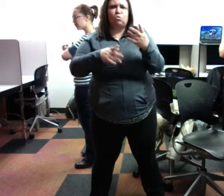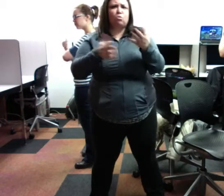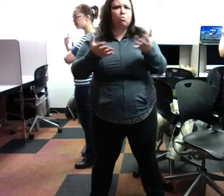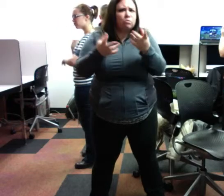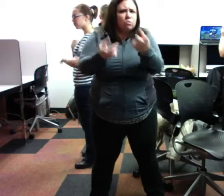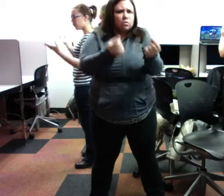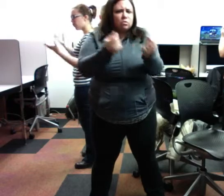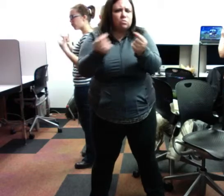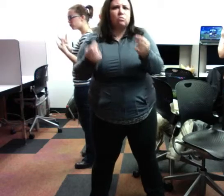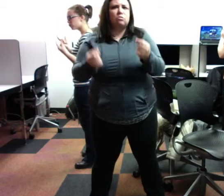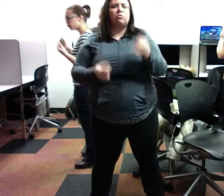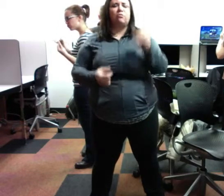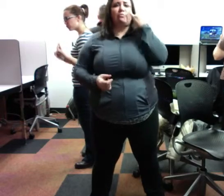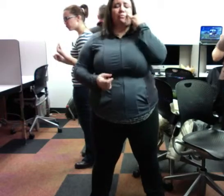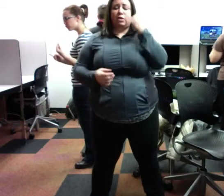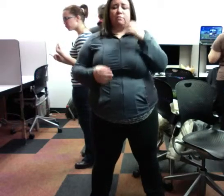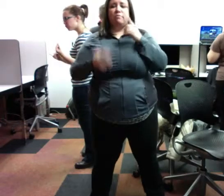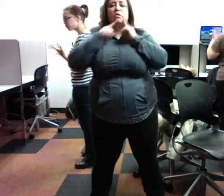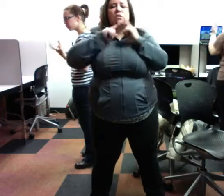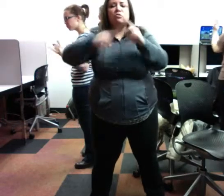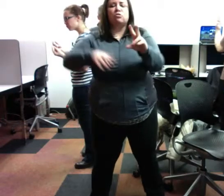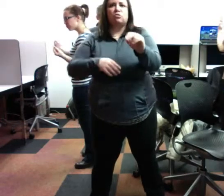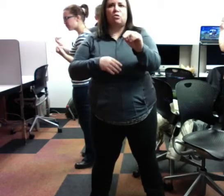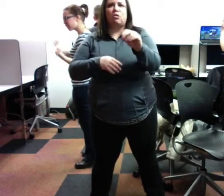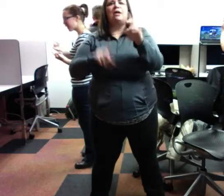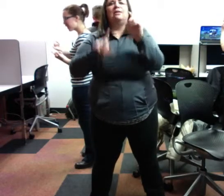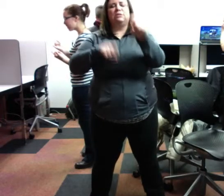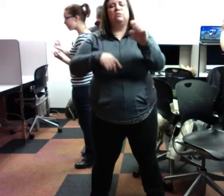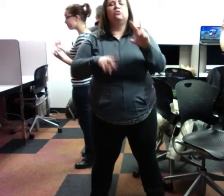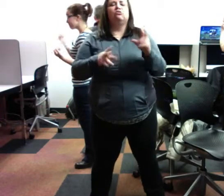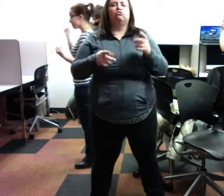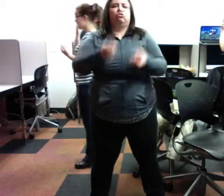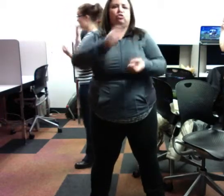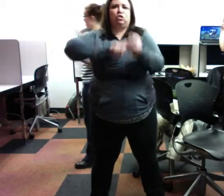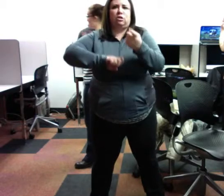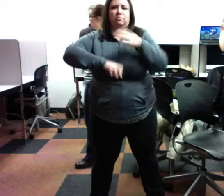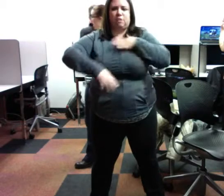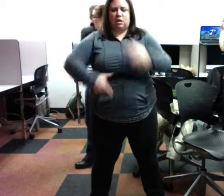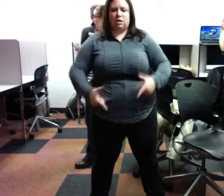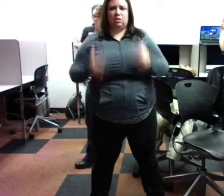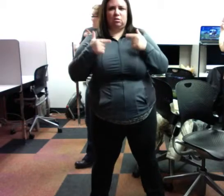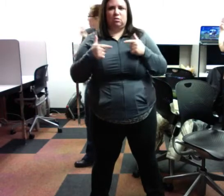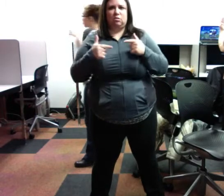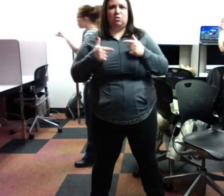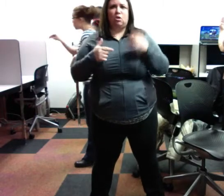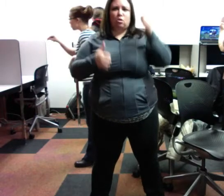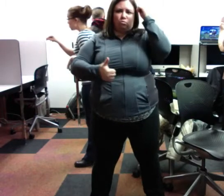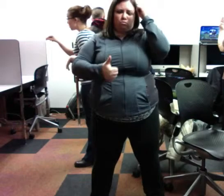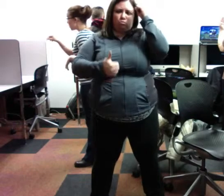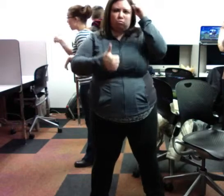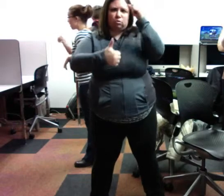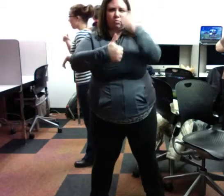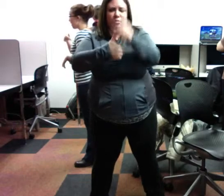days in a row, I know I need to change something. Remembering that I'll be dead soon is the most important tool I've